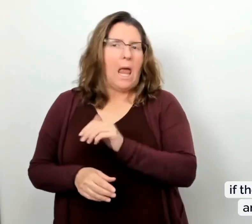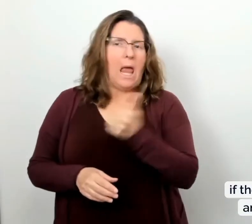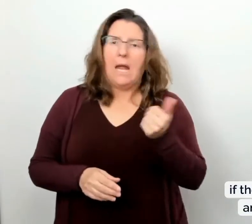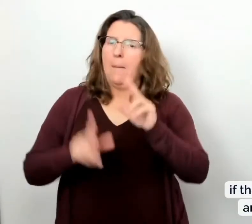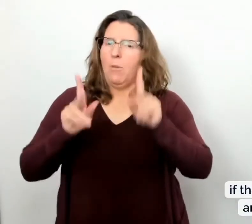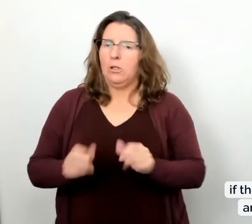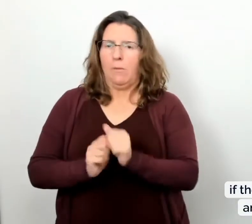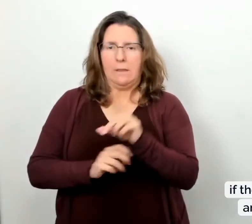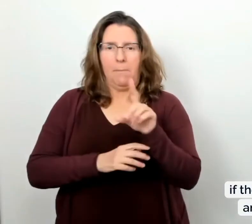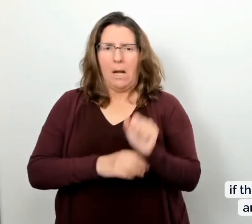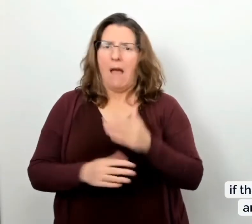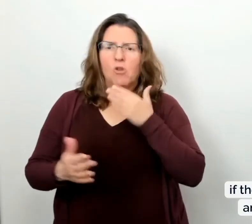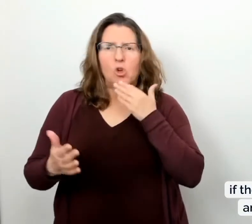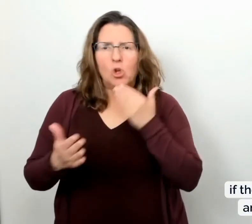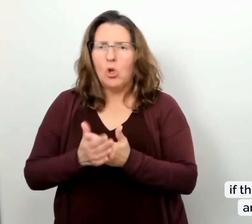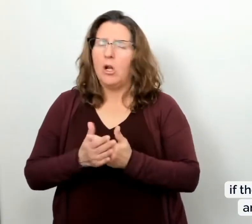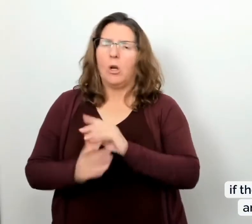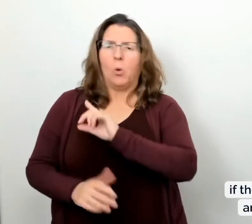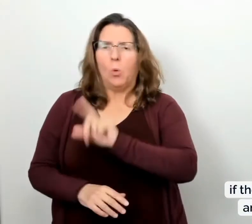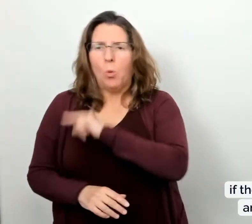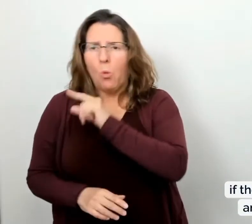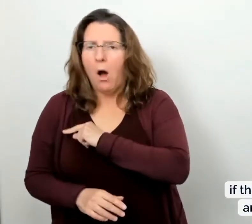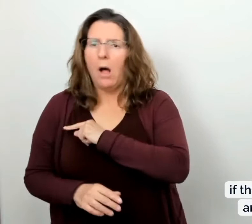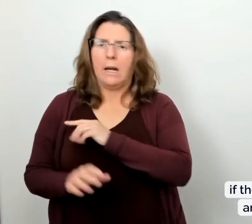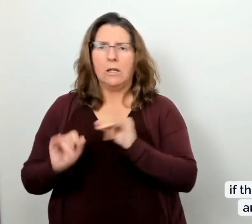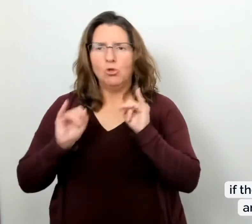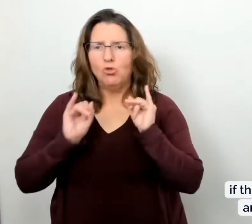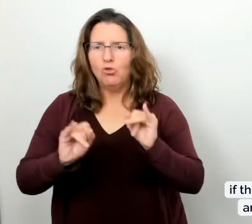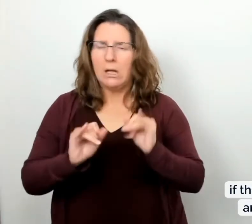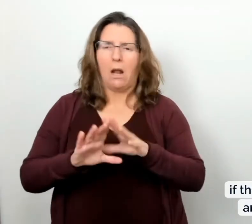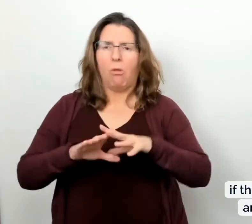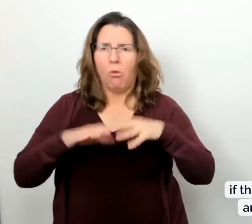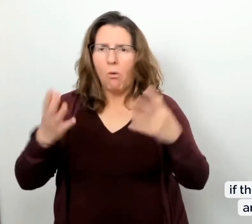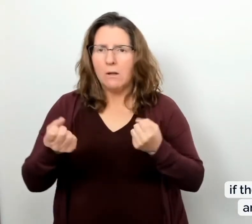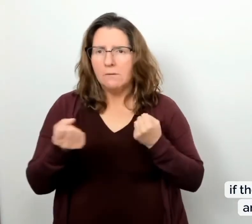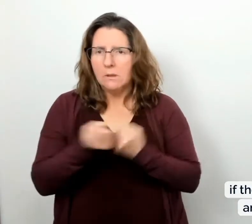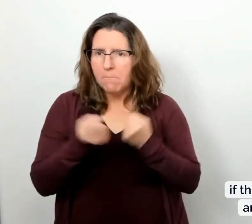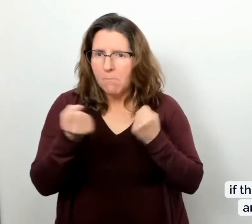If students with disabilities have good instruction and high quality support,